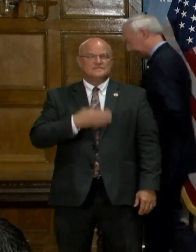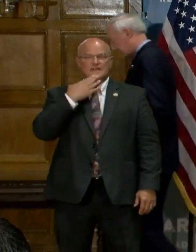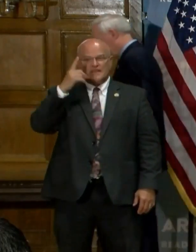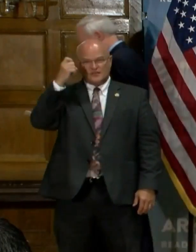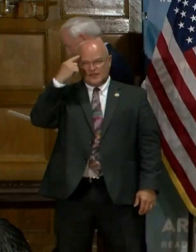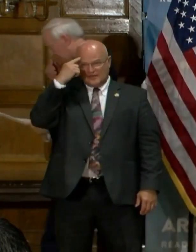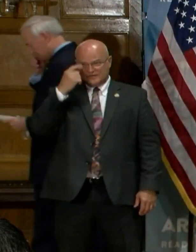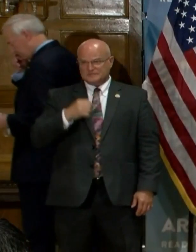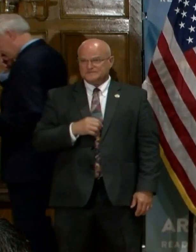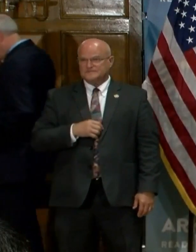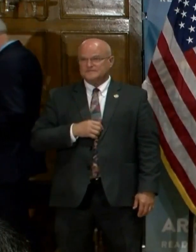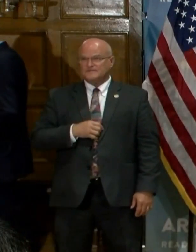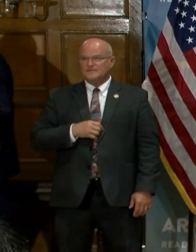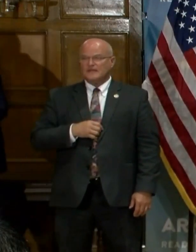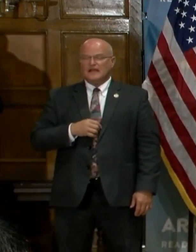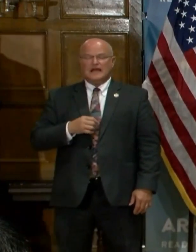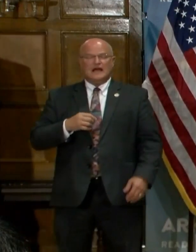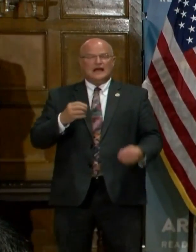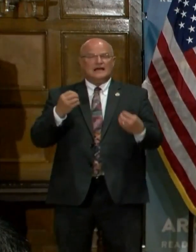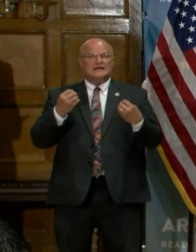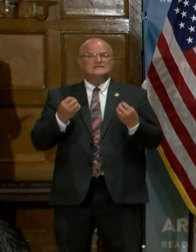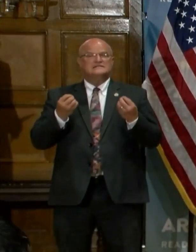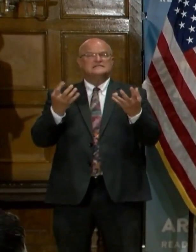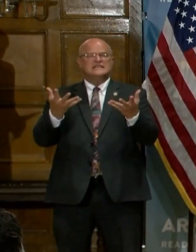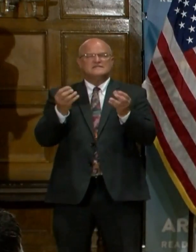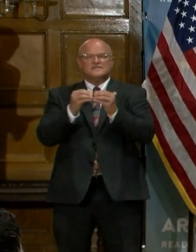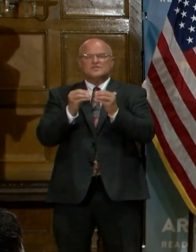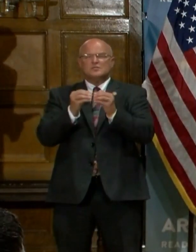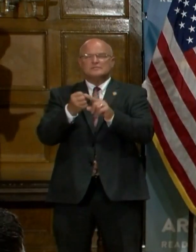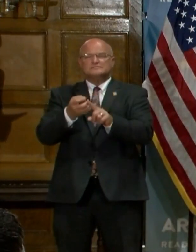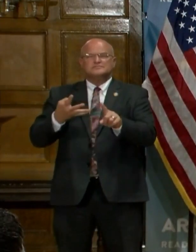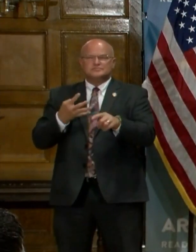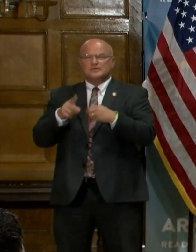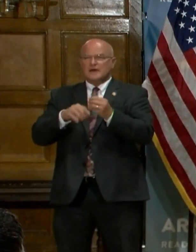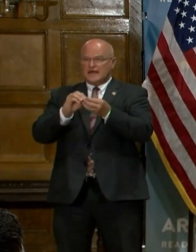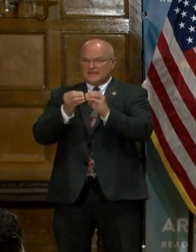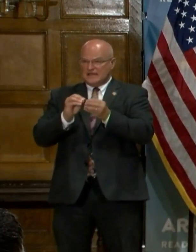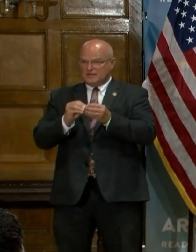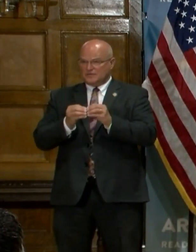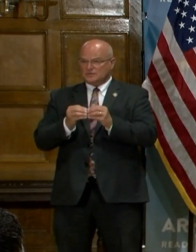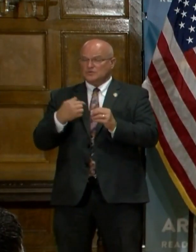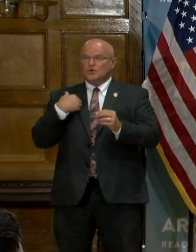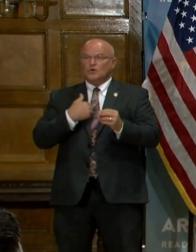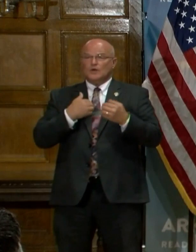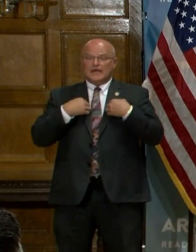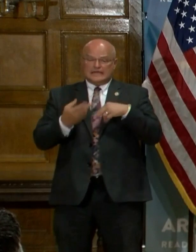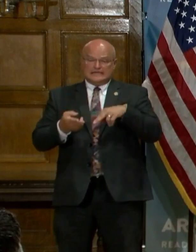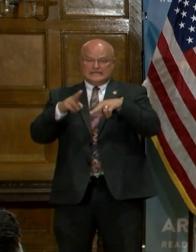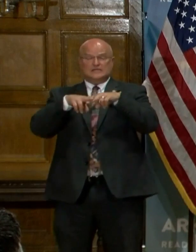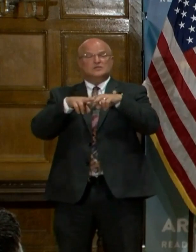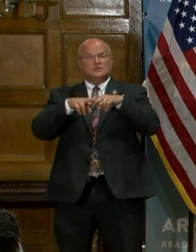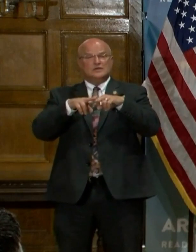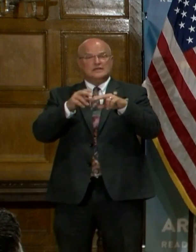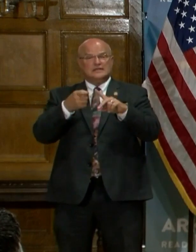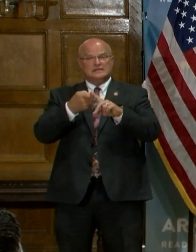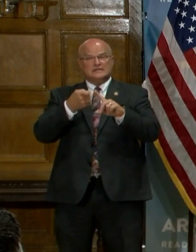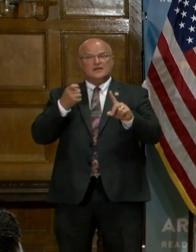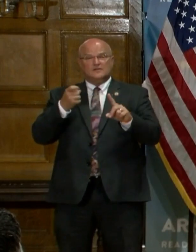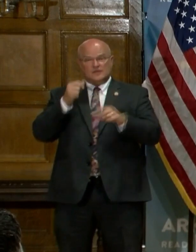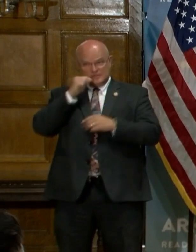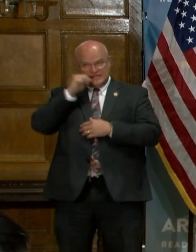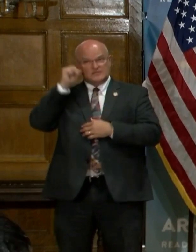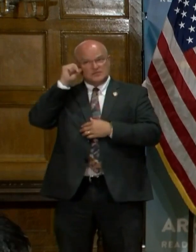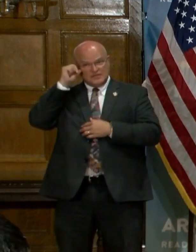Thank you, Governor. Just to give a few more details on those numbers, we did have an increase